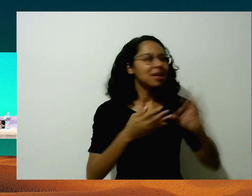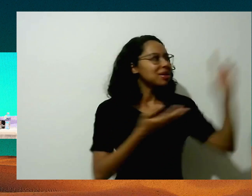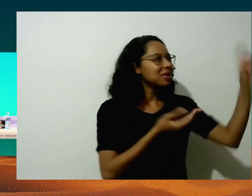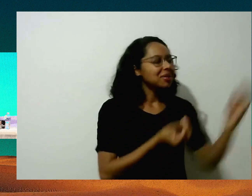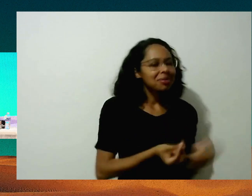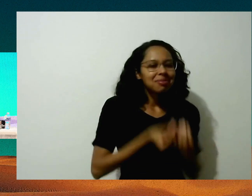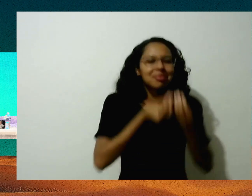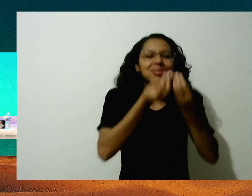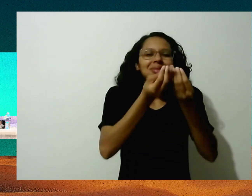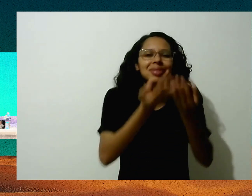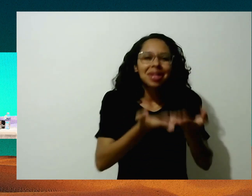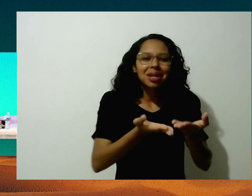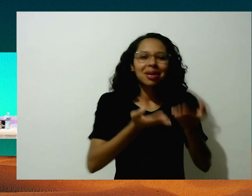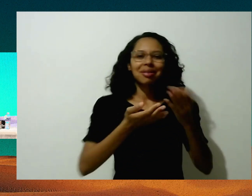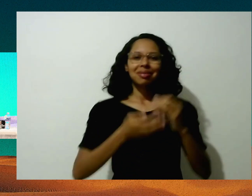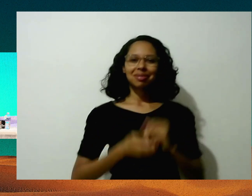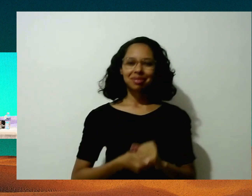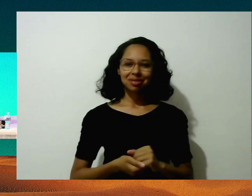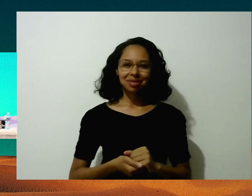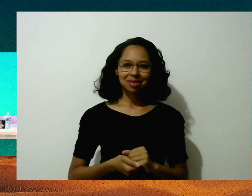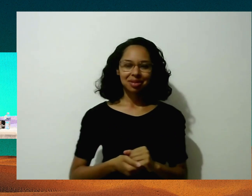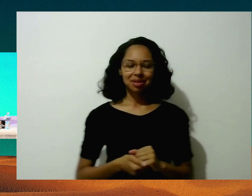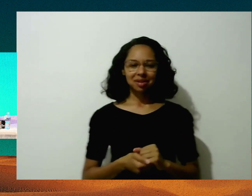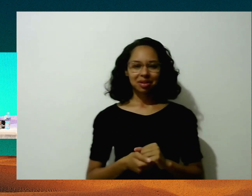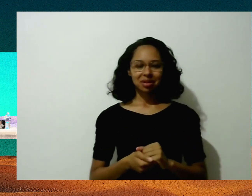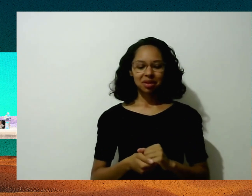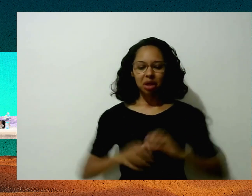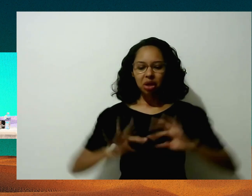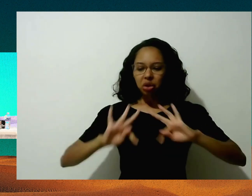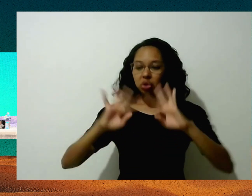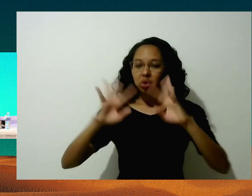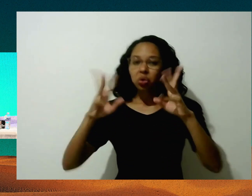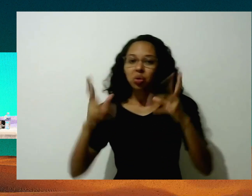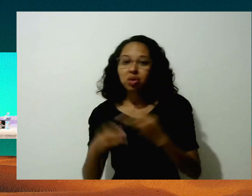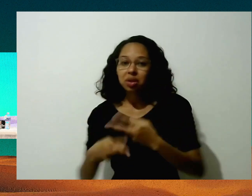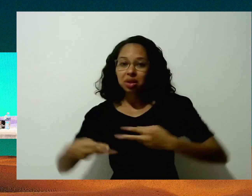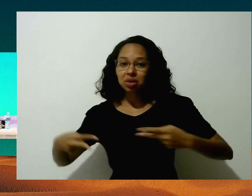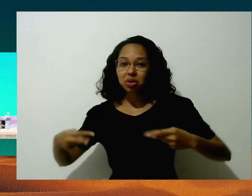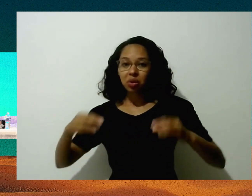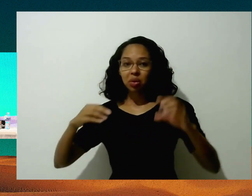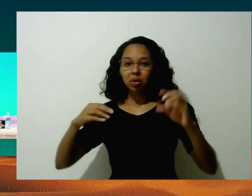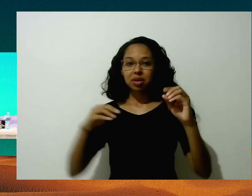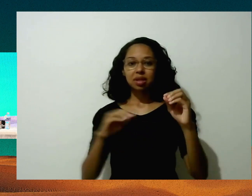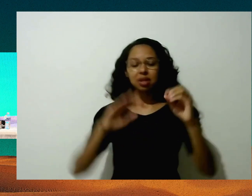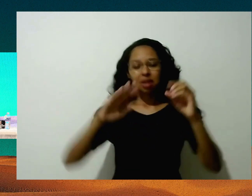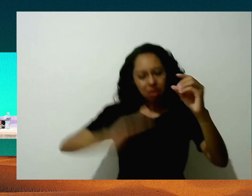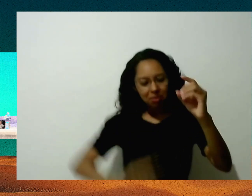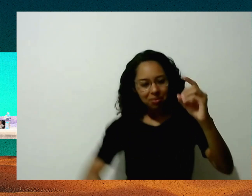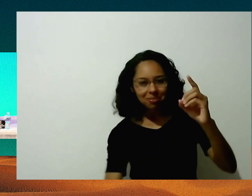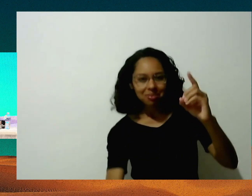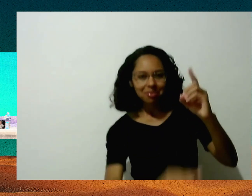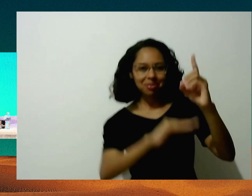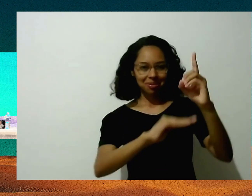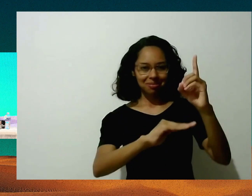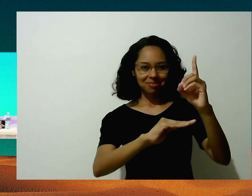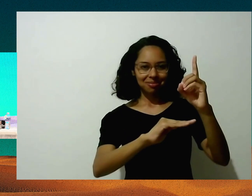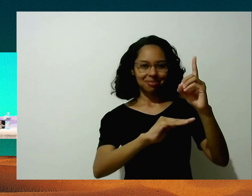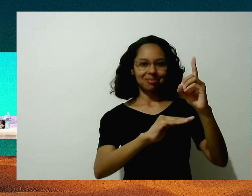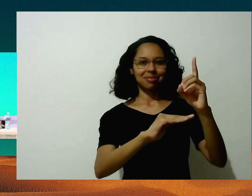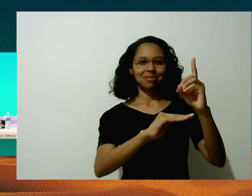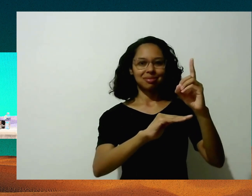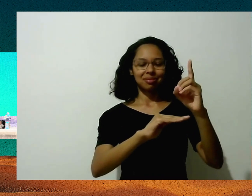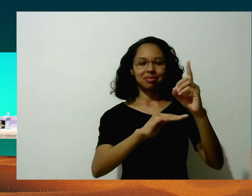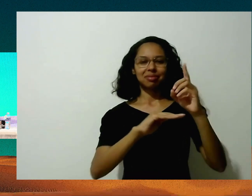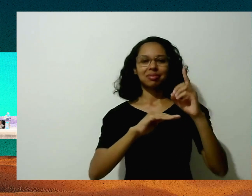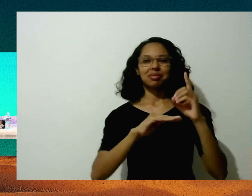ainda diz, todas as coisas sujeitasse debaixo dos seus pés. Versículo 8. And verse 8 says, you have put all things in subjection